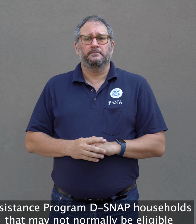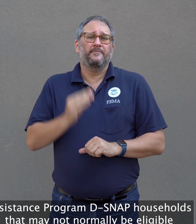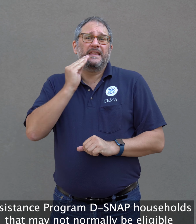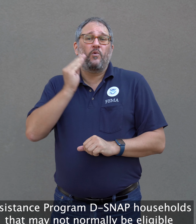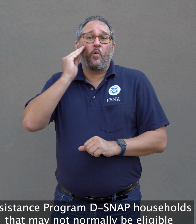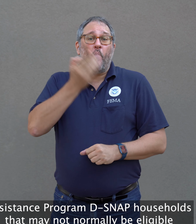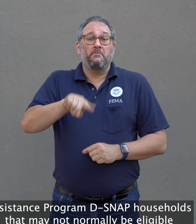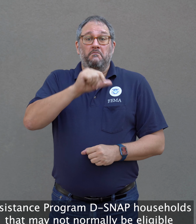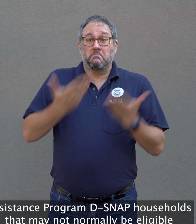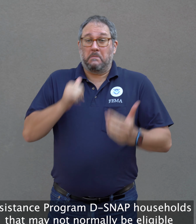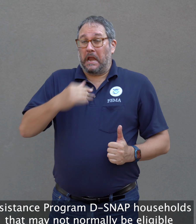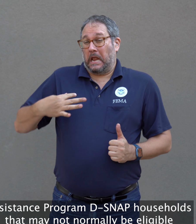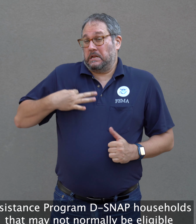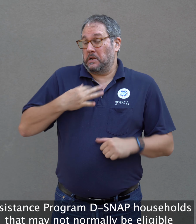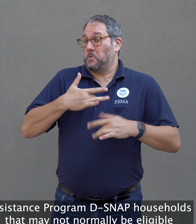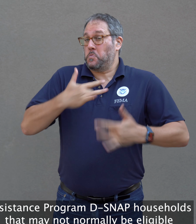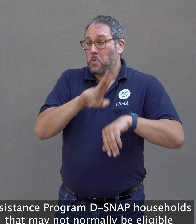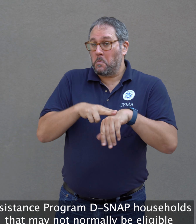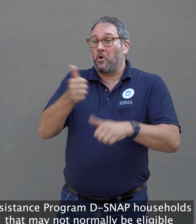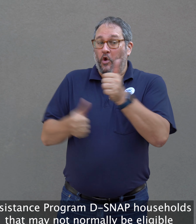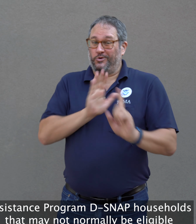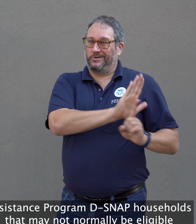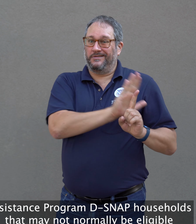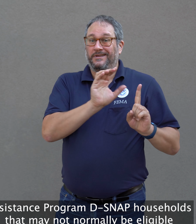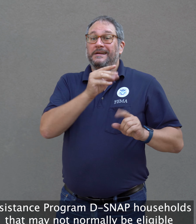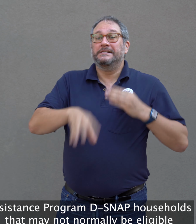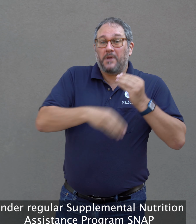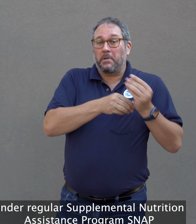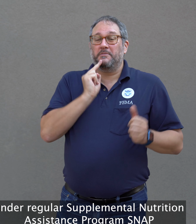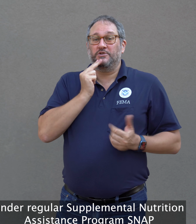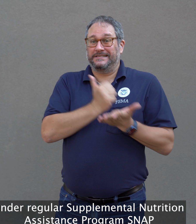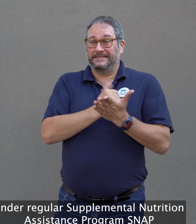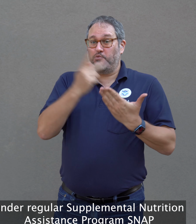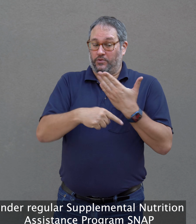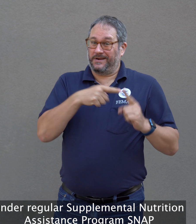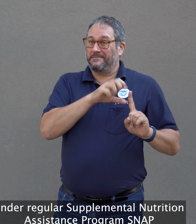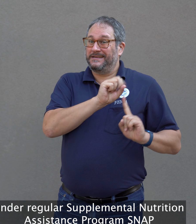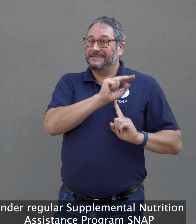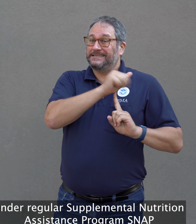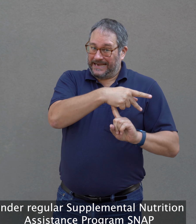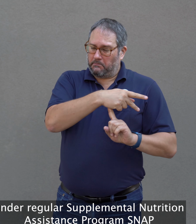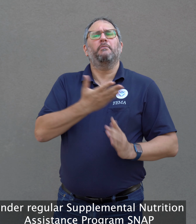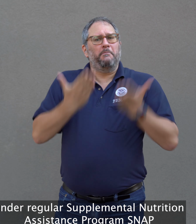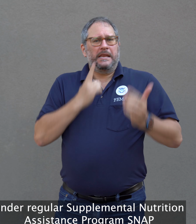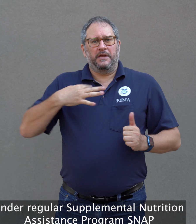. Households that may not normally be eligible under Regular Supplemental Nutrition Assistance